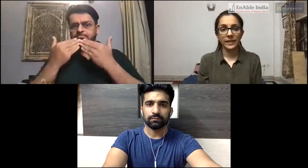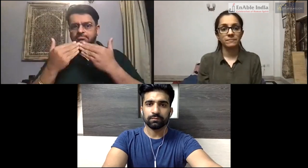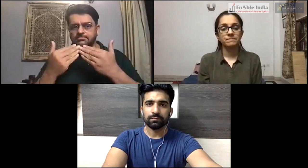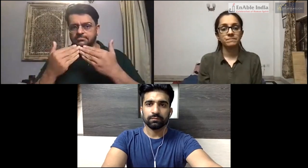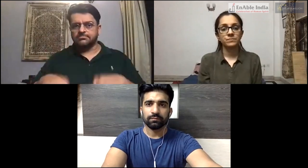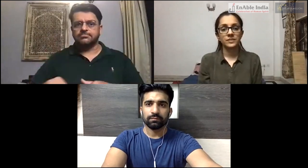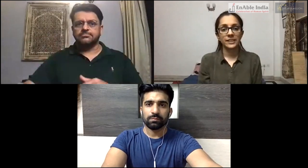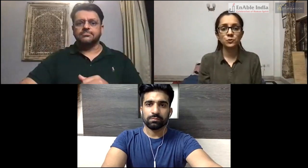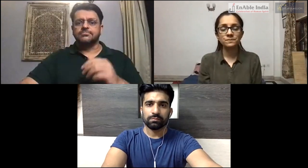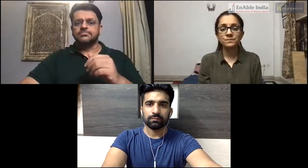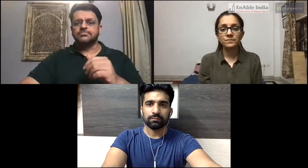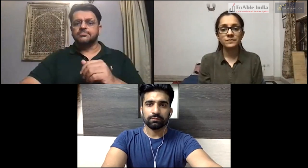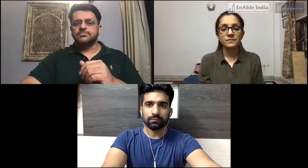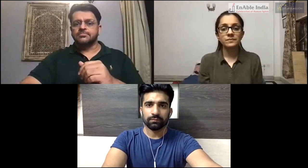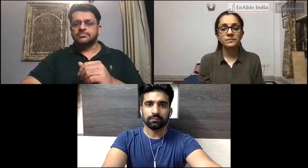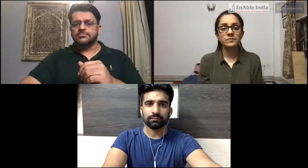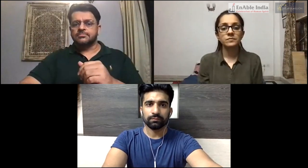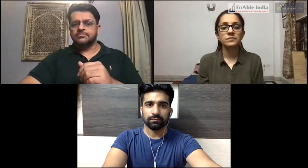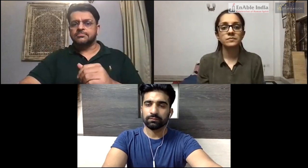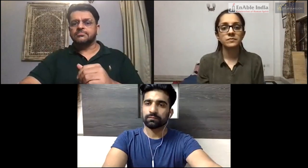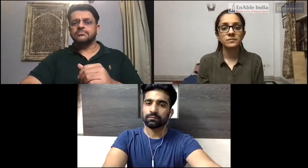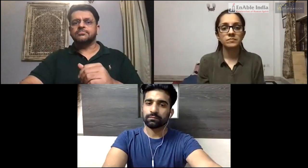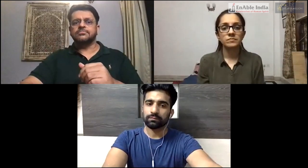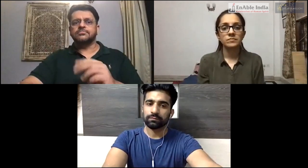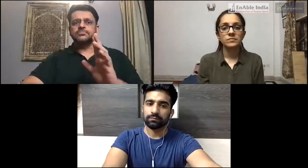fine. Thank you.